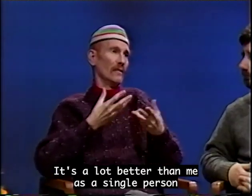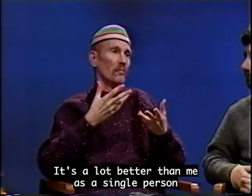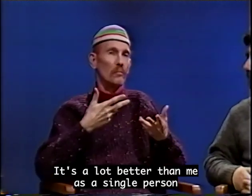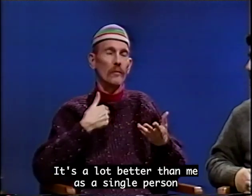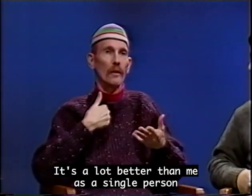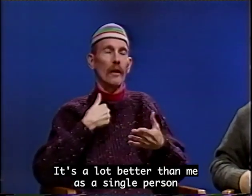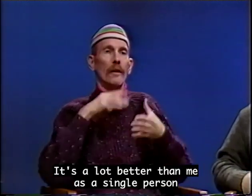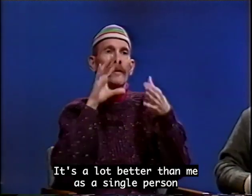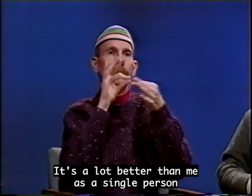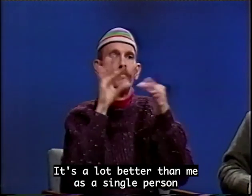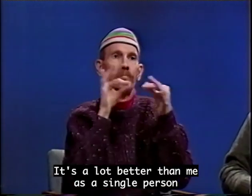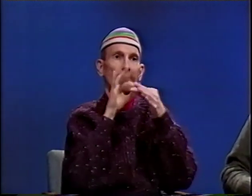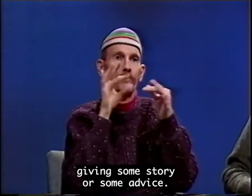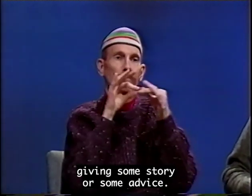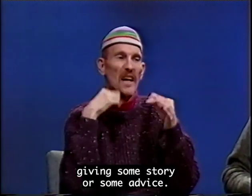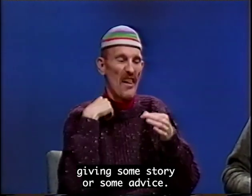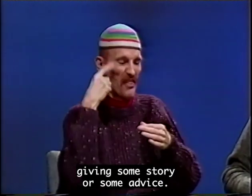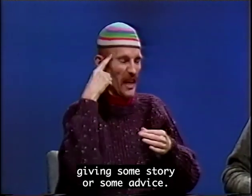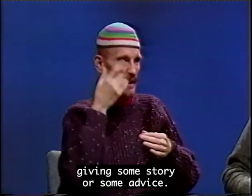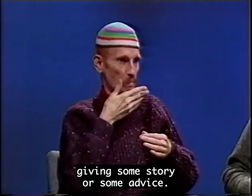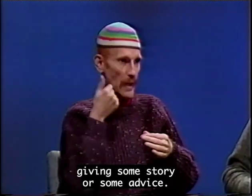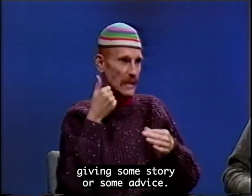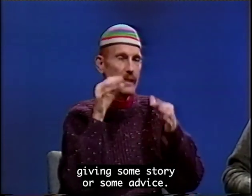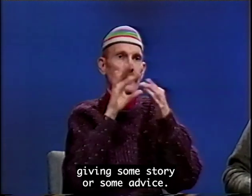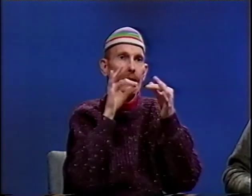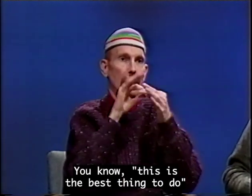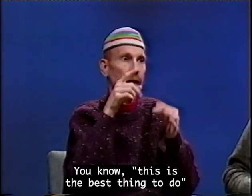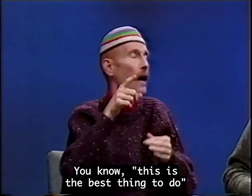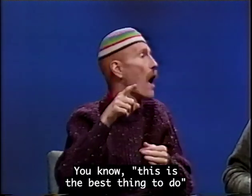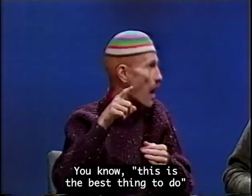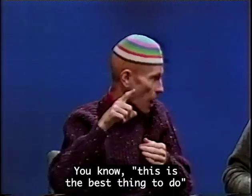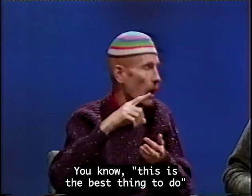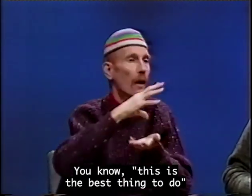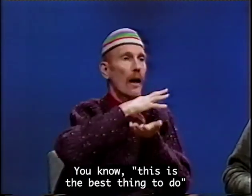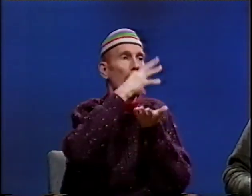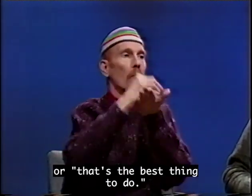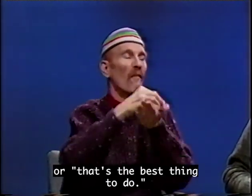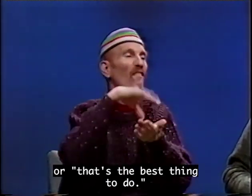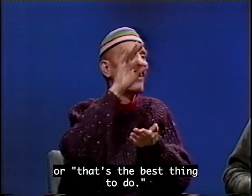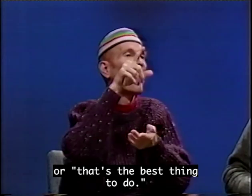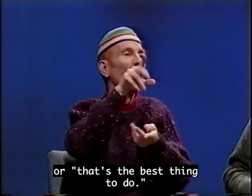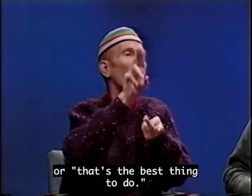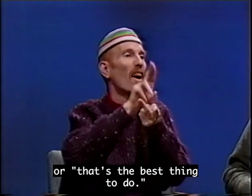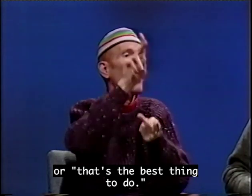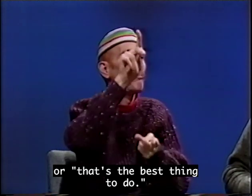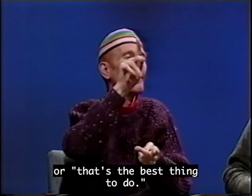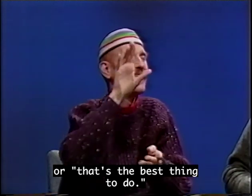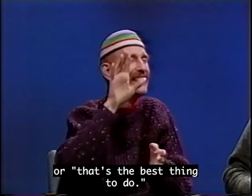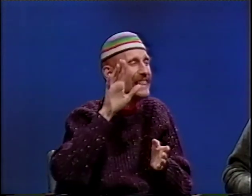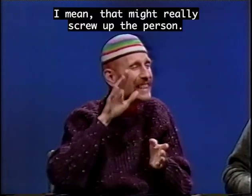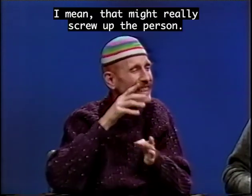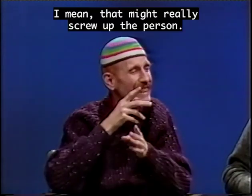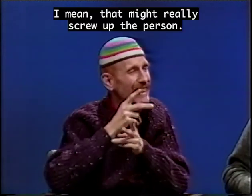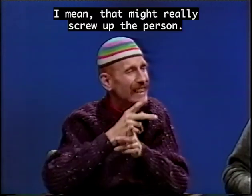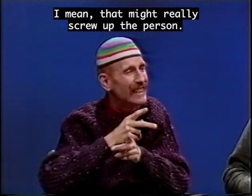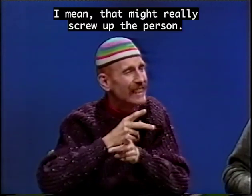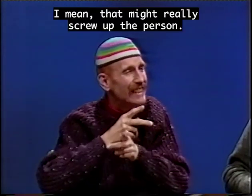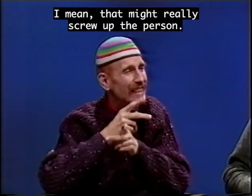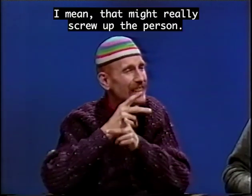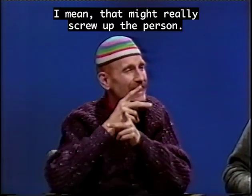than me as a single person giving some story or some advice, you know, this is the best thing to do, or that's the best thing to do. I mean, that might really screw up the